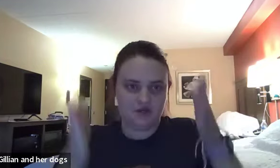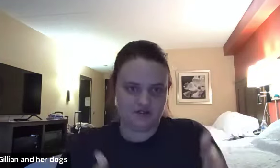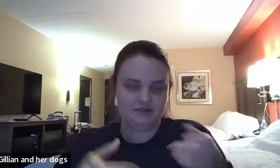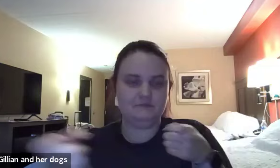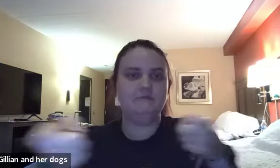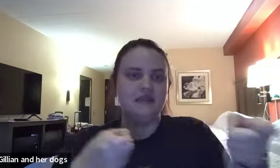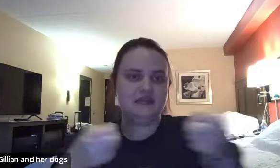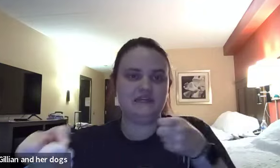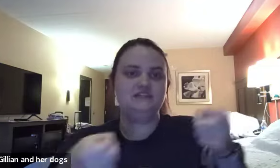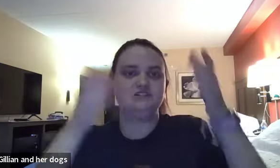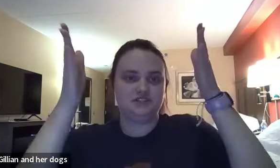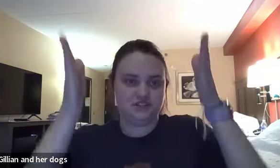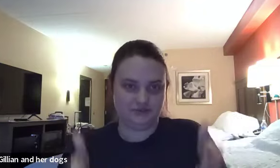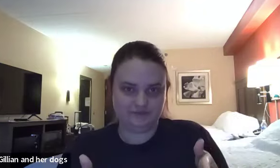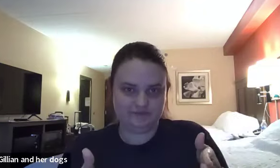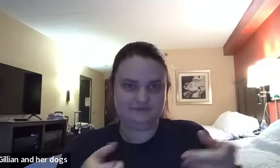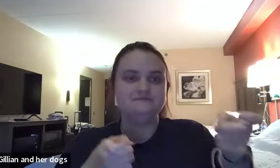person, manager.